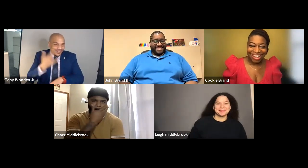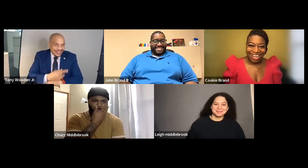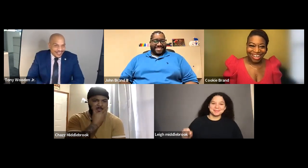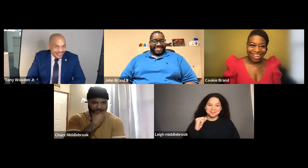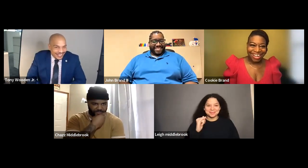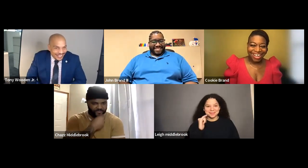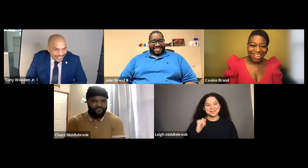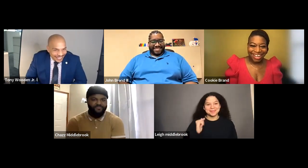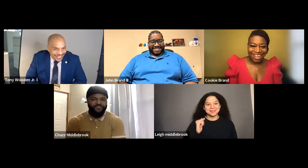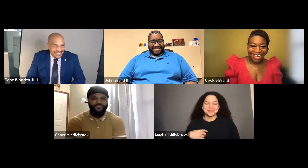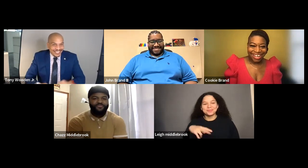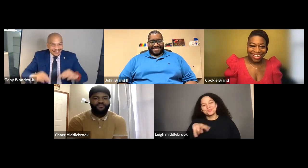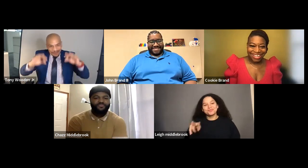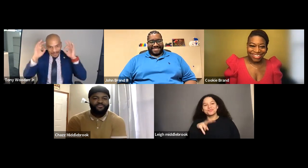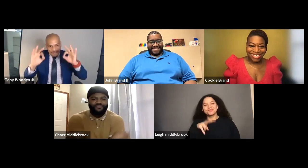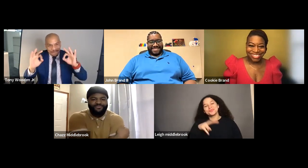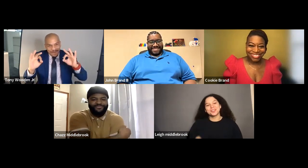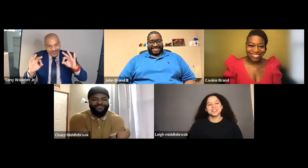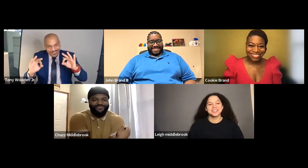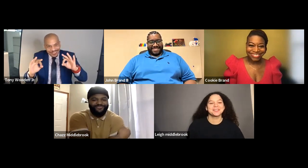Thanks for joining us today. Appreciate it.